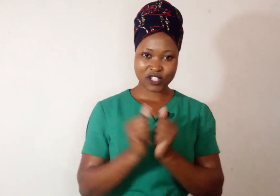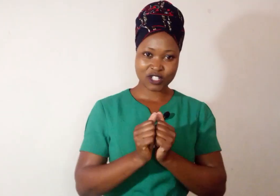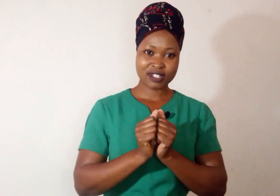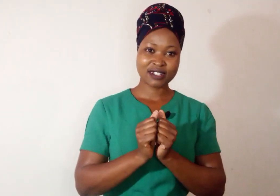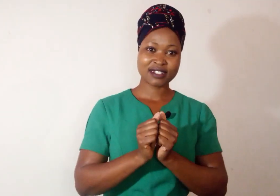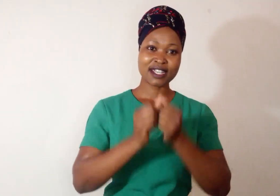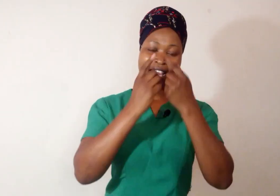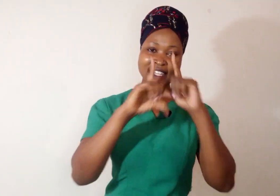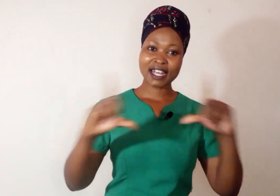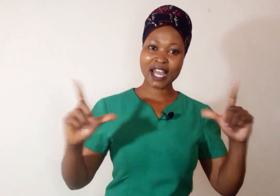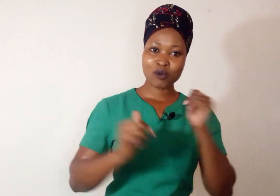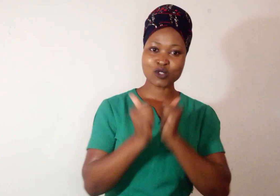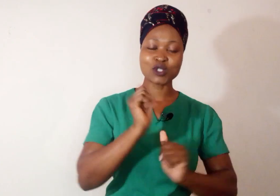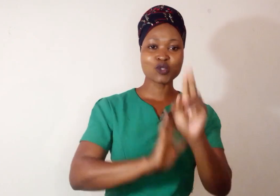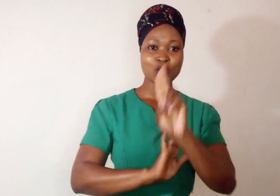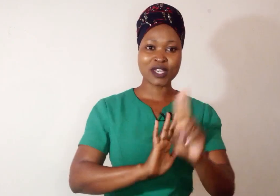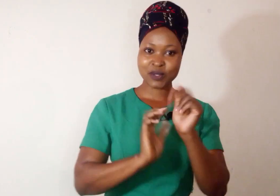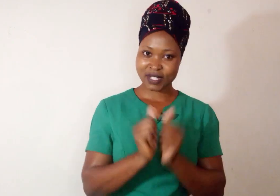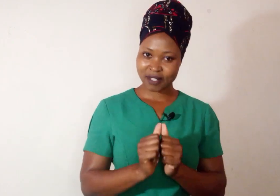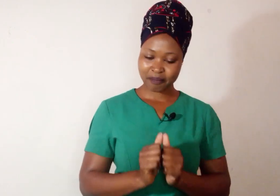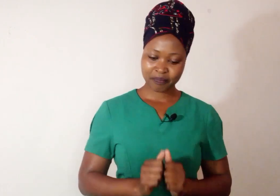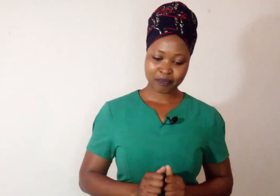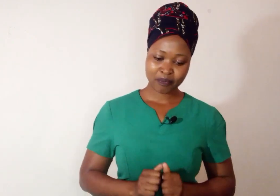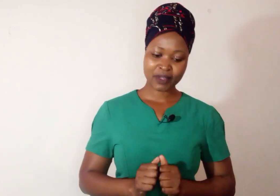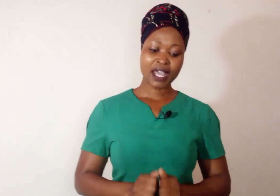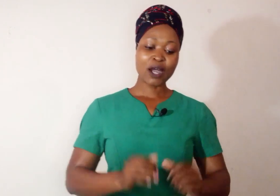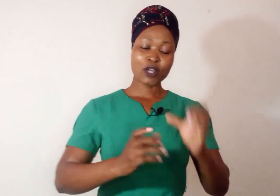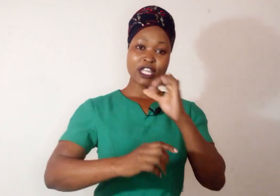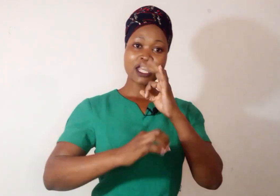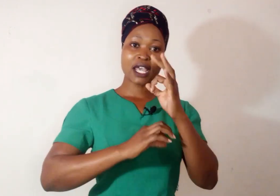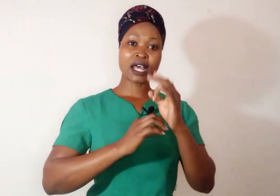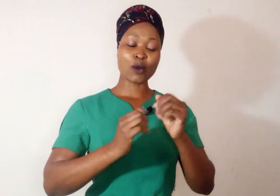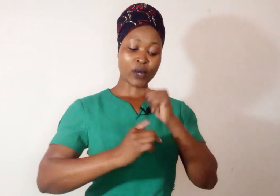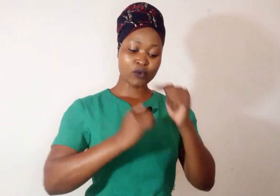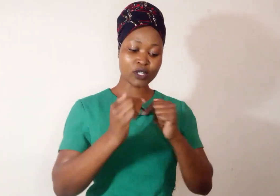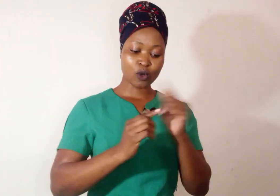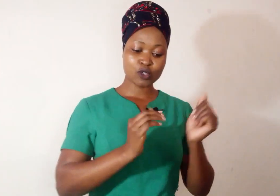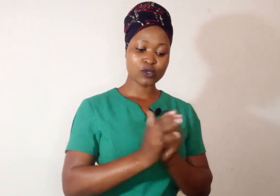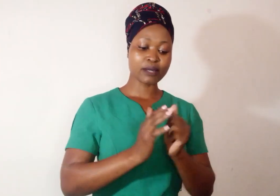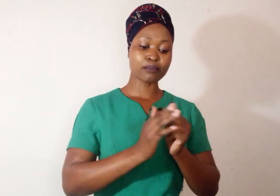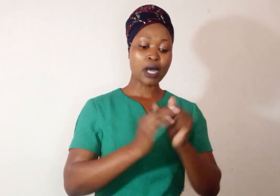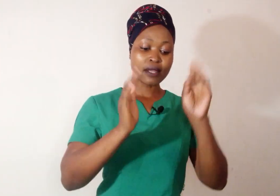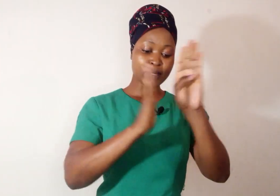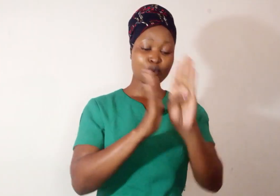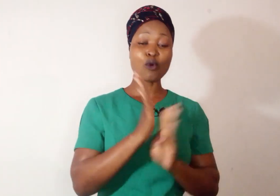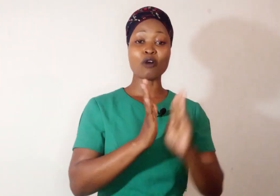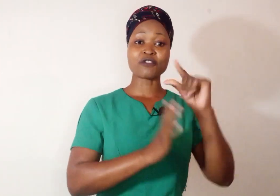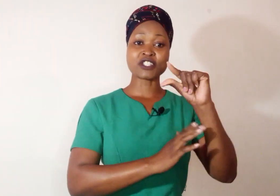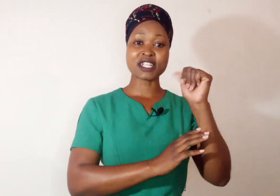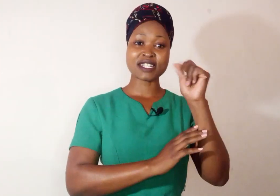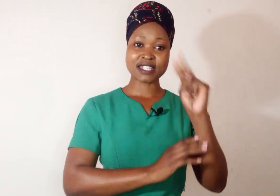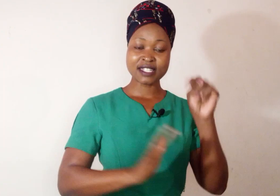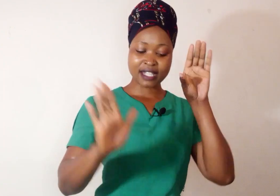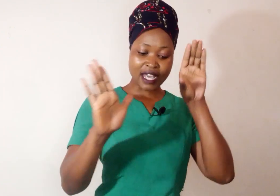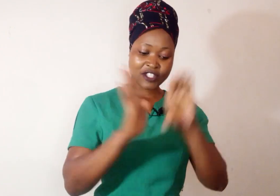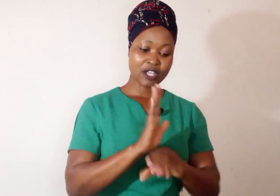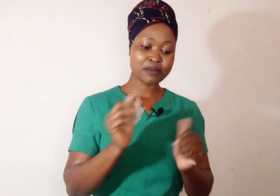language, the language which we are using. When we go to the book of Genesis,